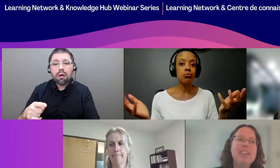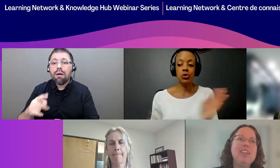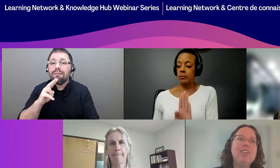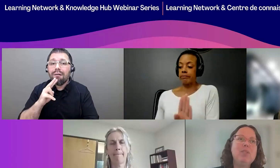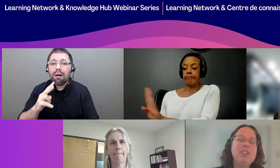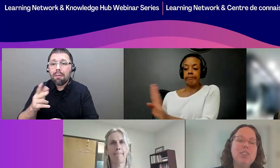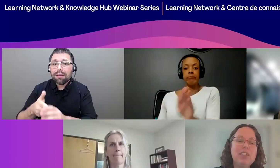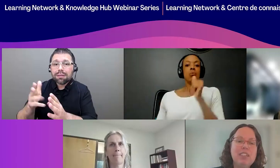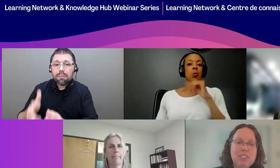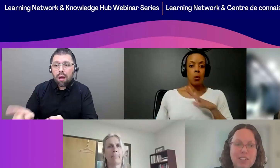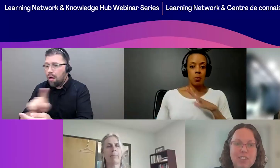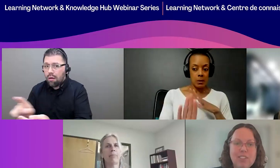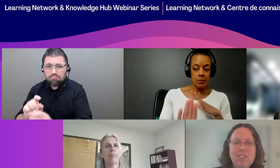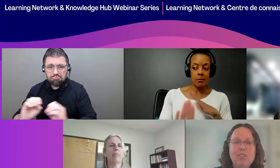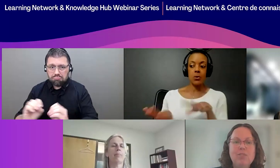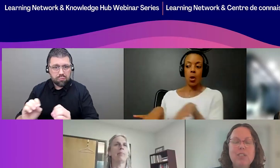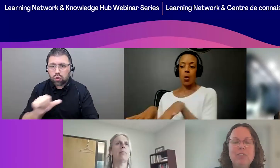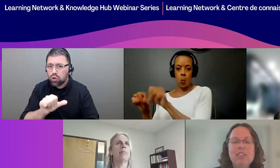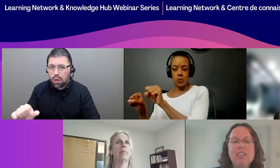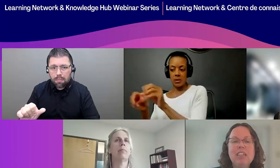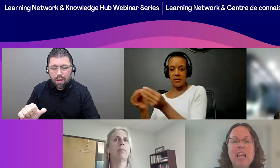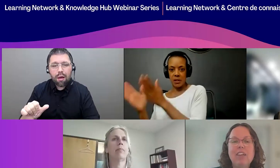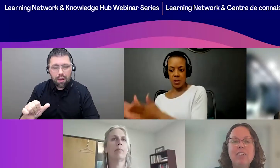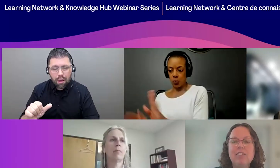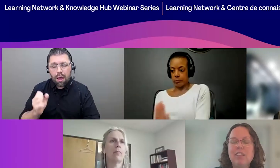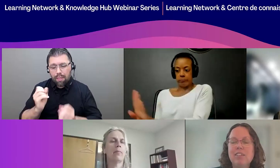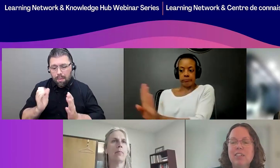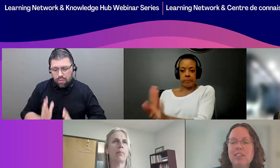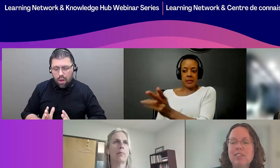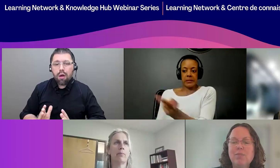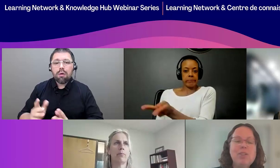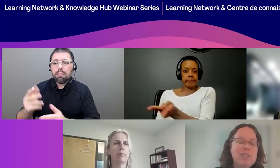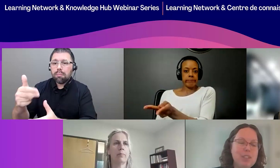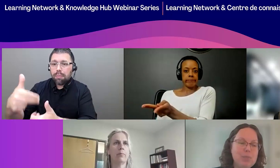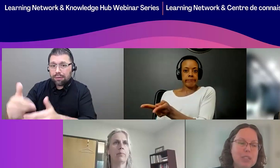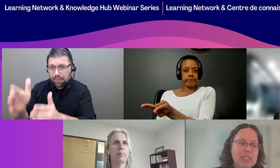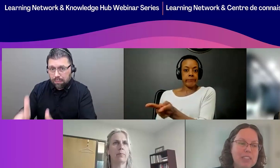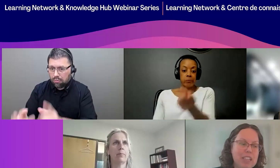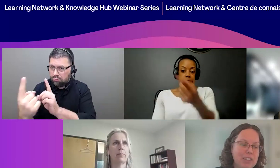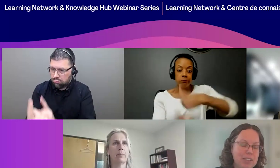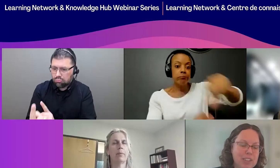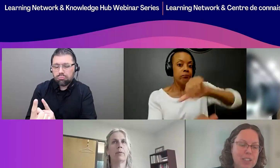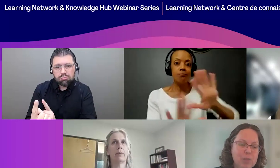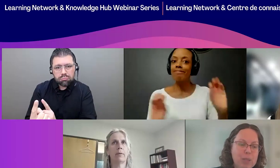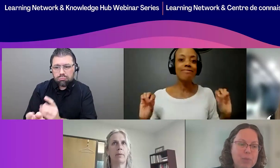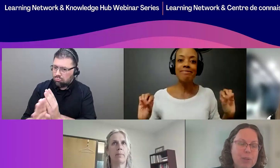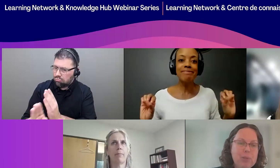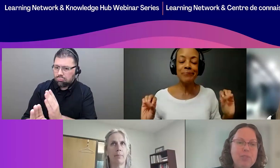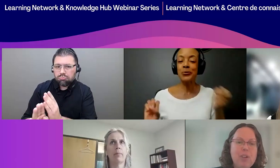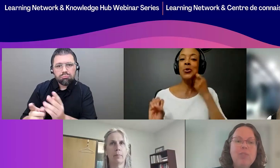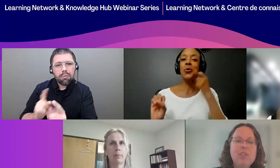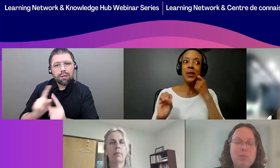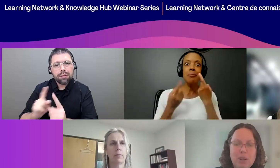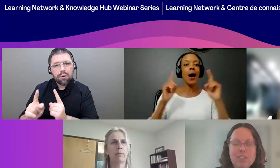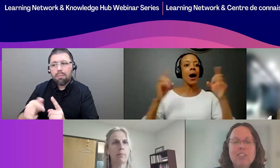facilitator, but not with each other. So we recently had a symposium bringing together people